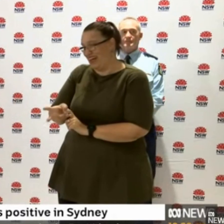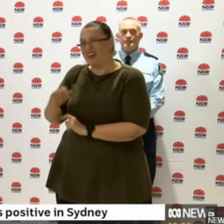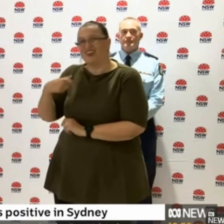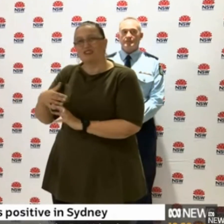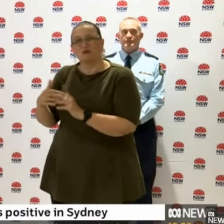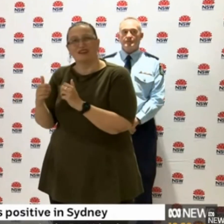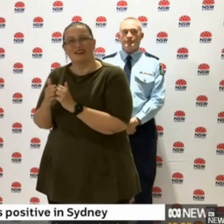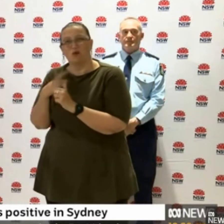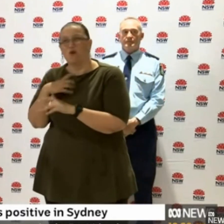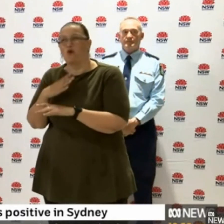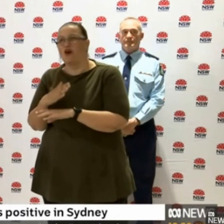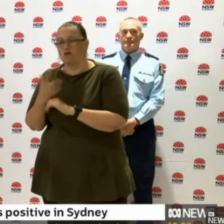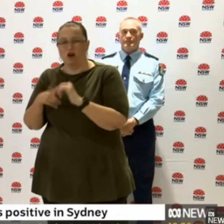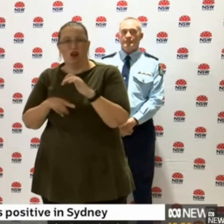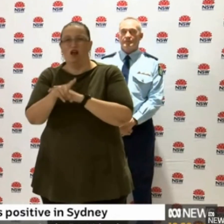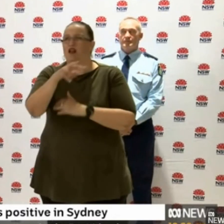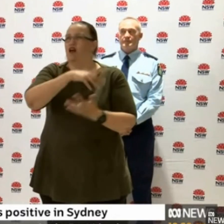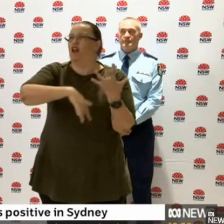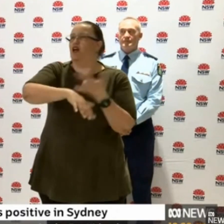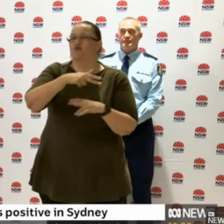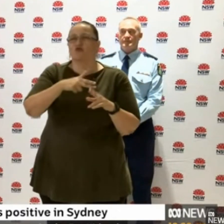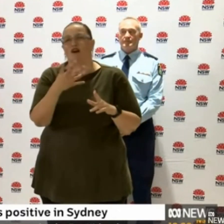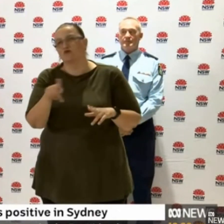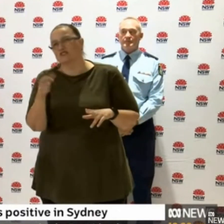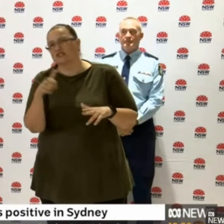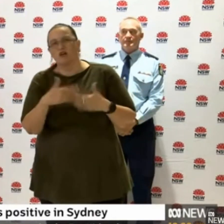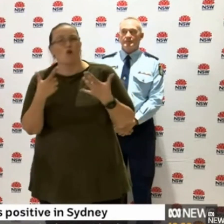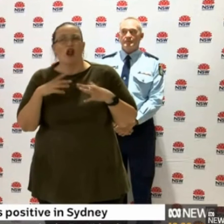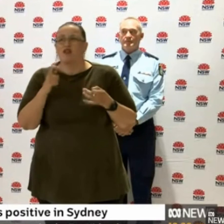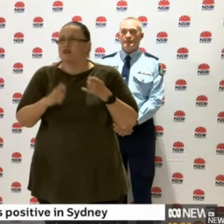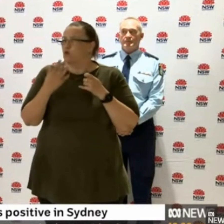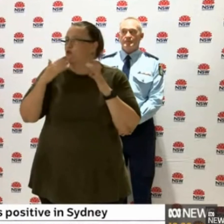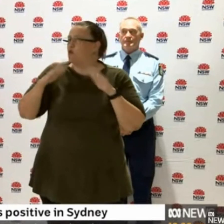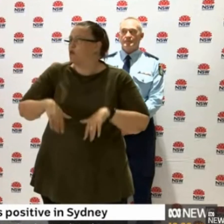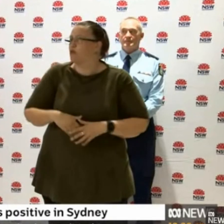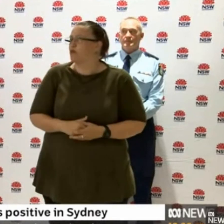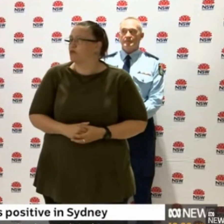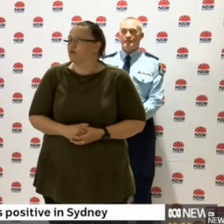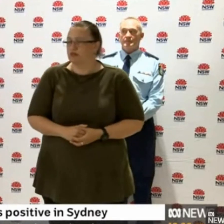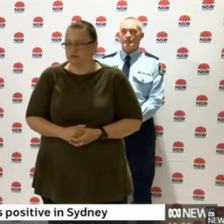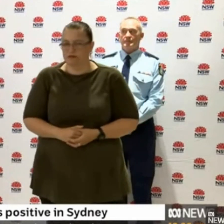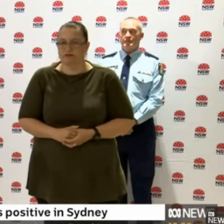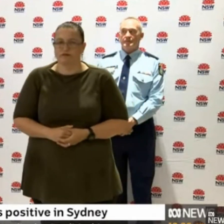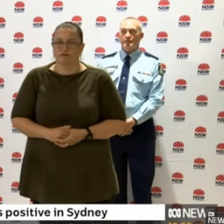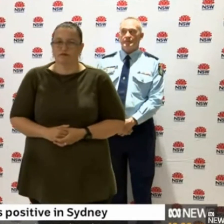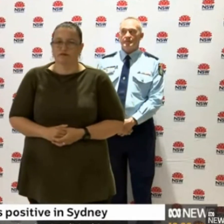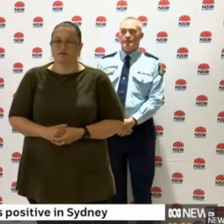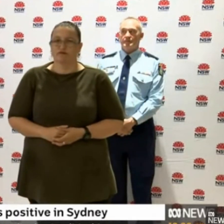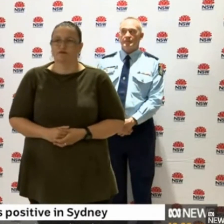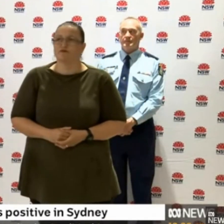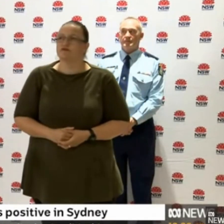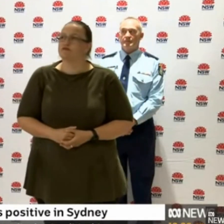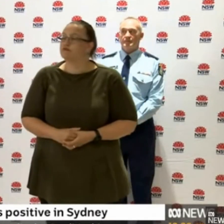this weekend, meanwhile has been out in the community for 5-6 days. Look, the saliva tests are, as Dr. Chant just